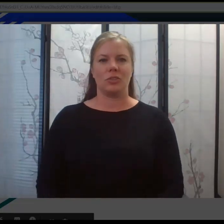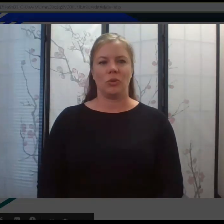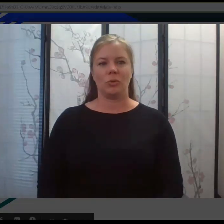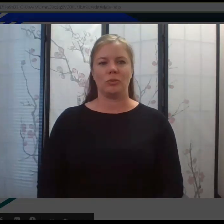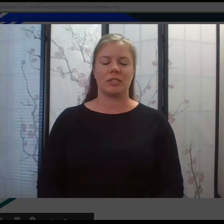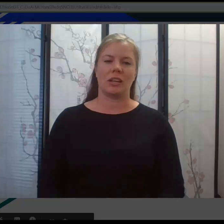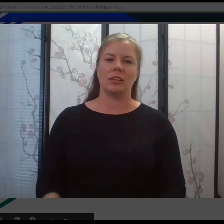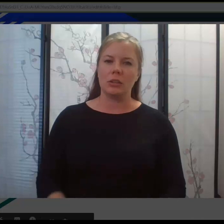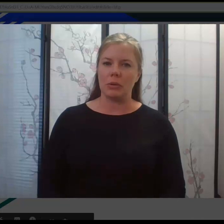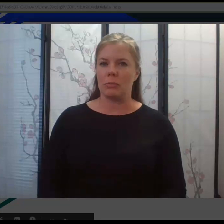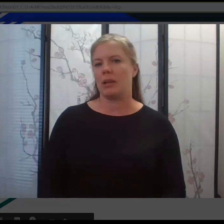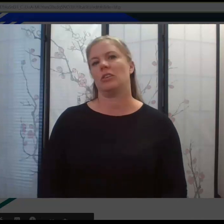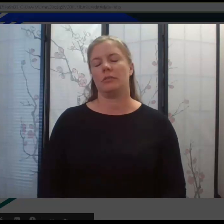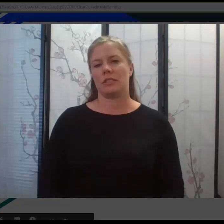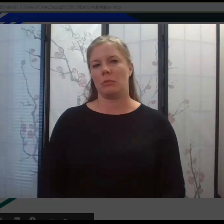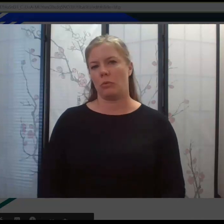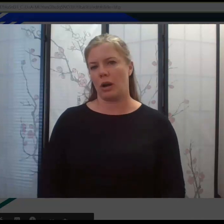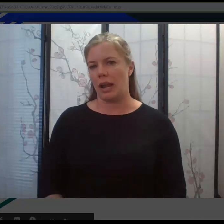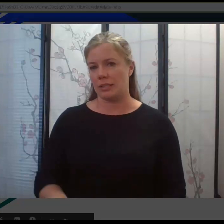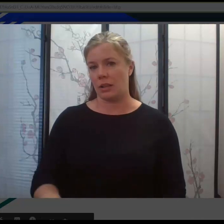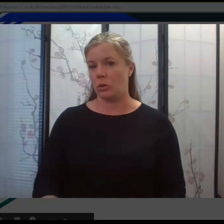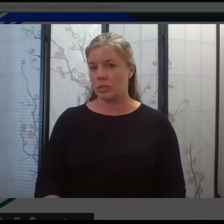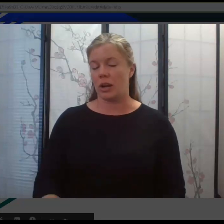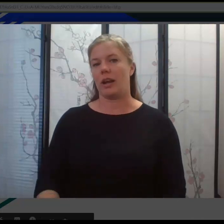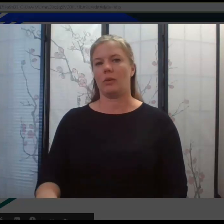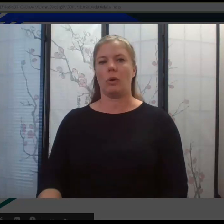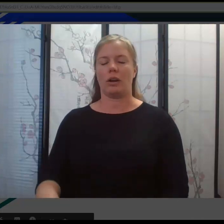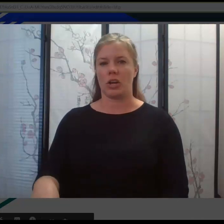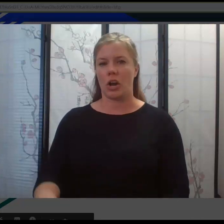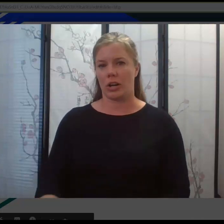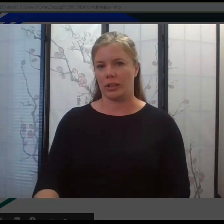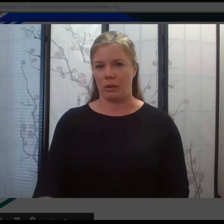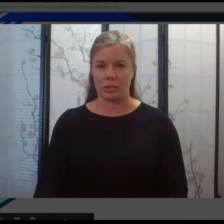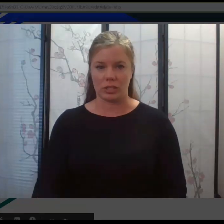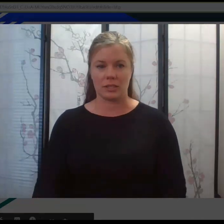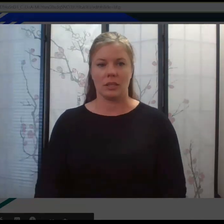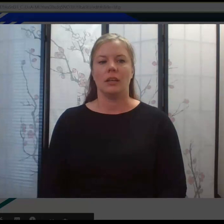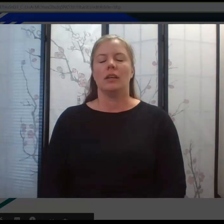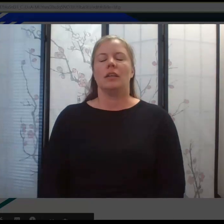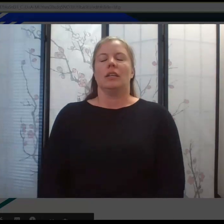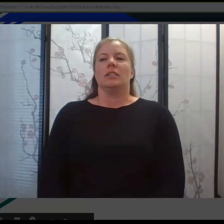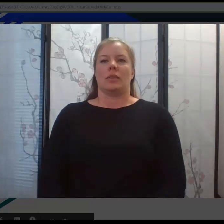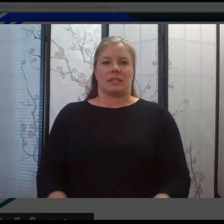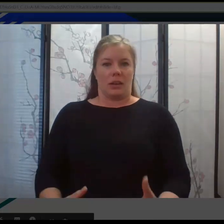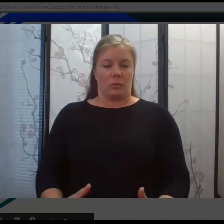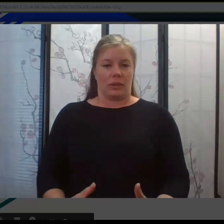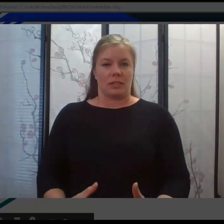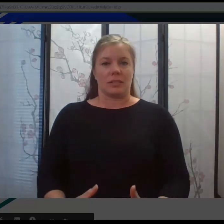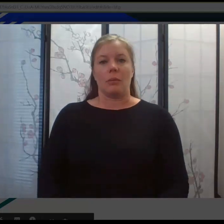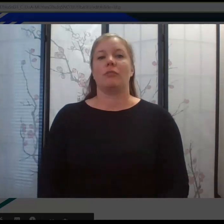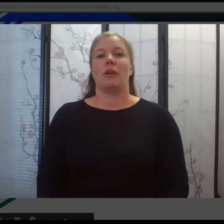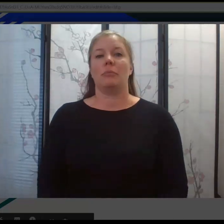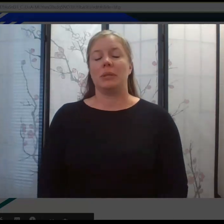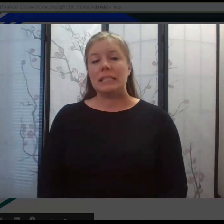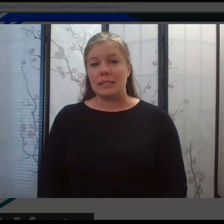nice to just get a little bit reminder of some of what our ASL goals are and what our target language is. So that's kind of where this